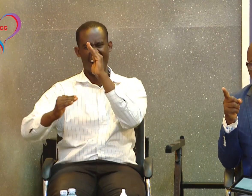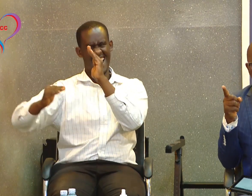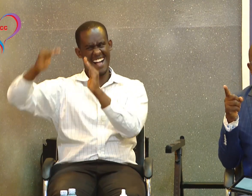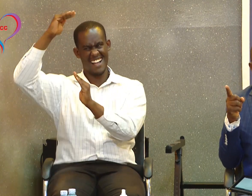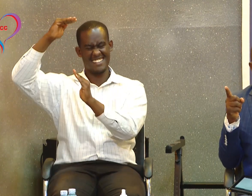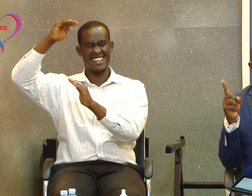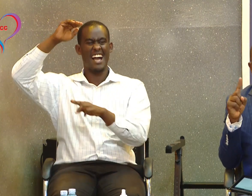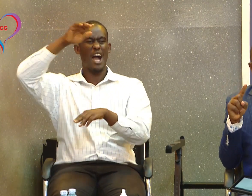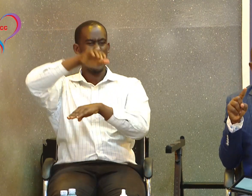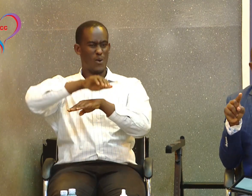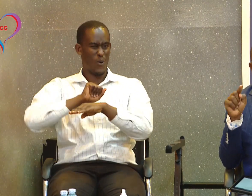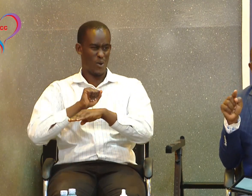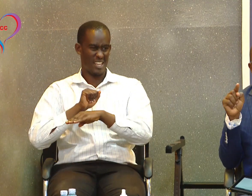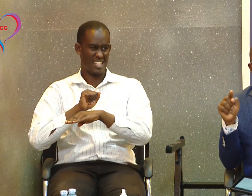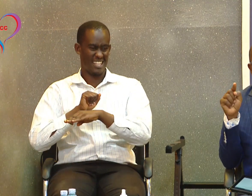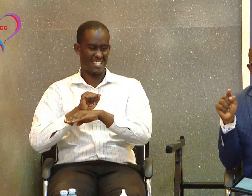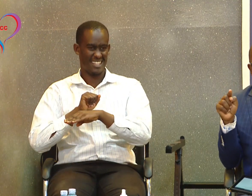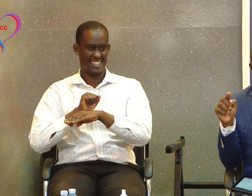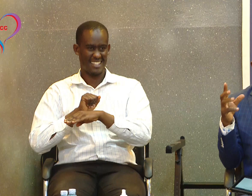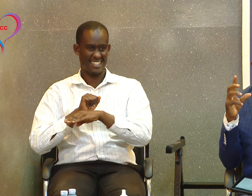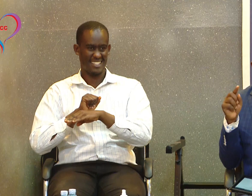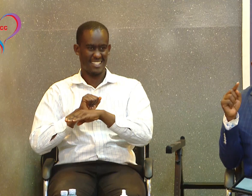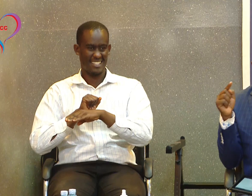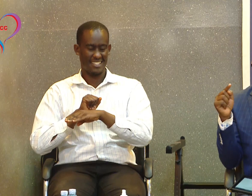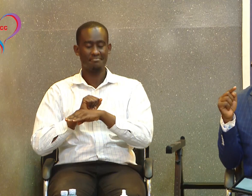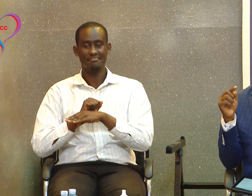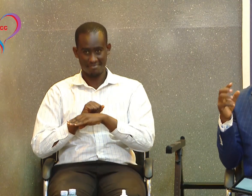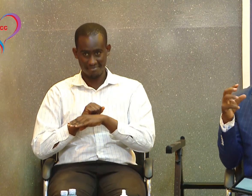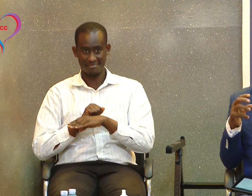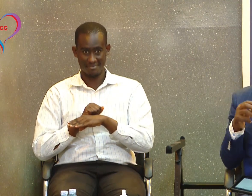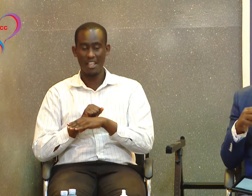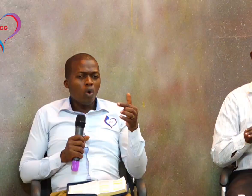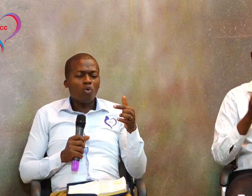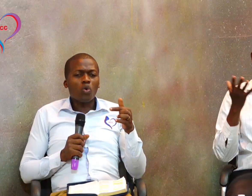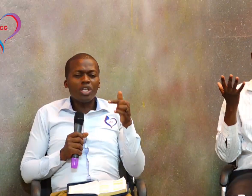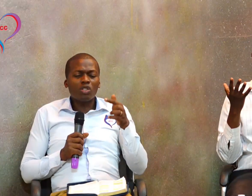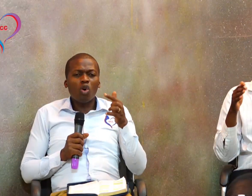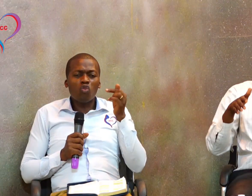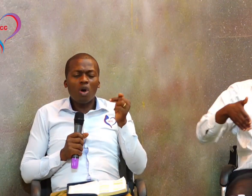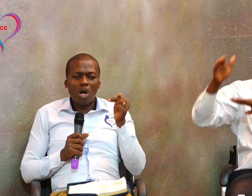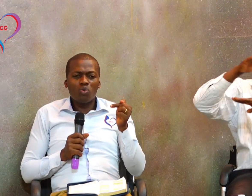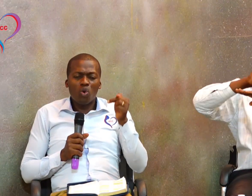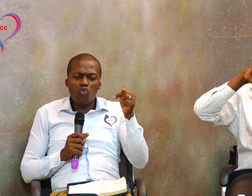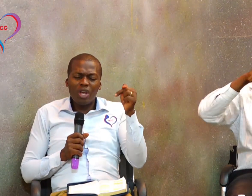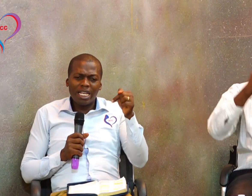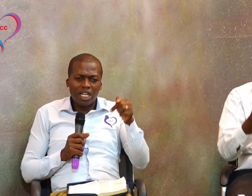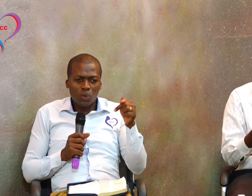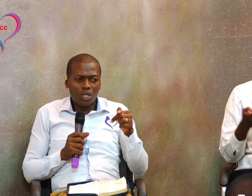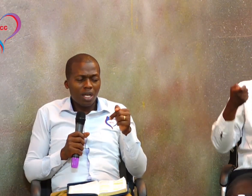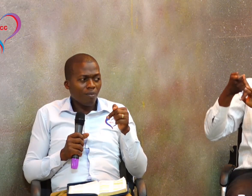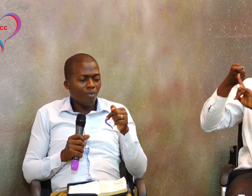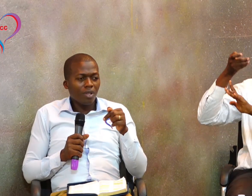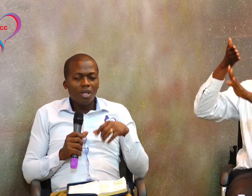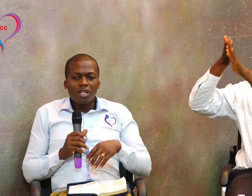calling, okuyitibwa okukulu, is that high call that comes from God. Kwe ko kuyitibwa okuva waggulu. We have